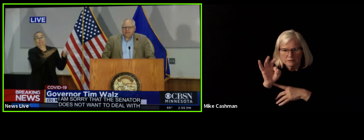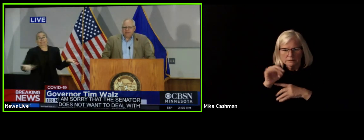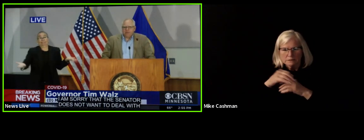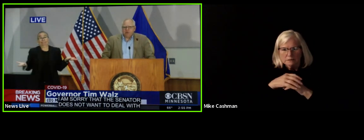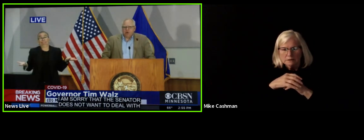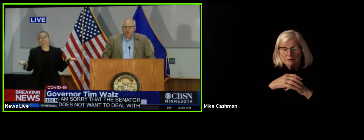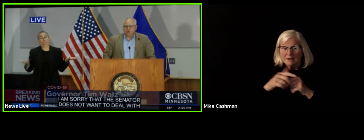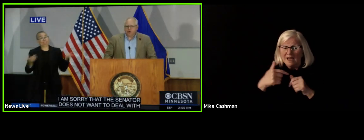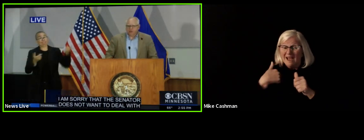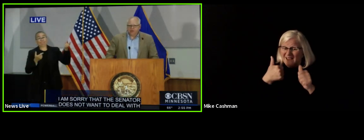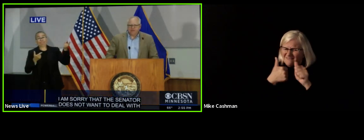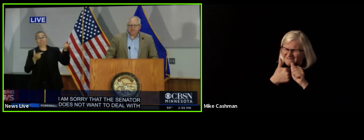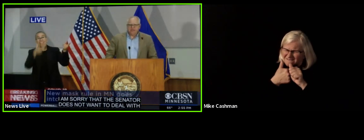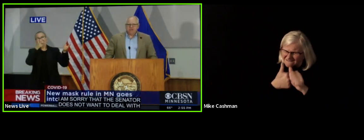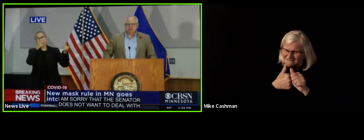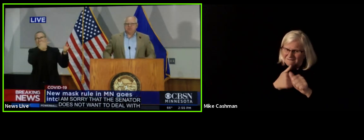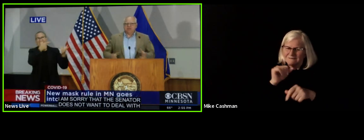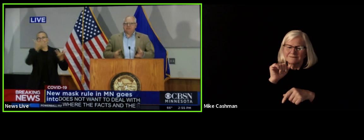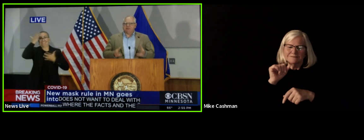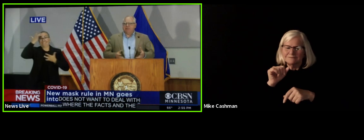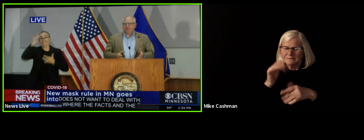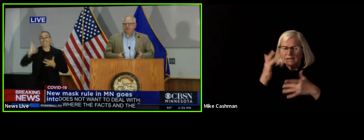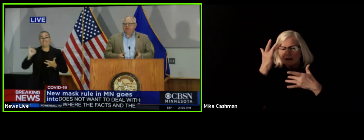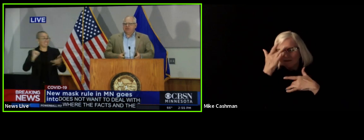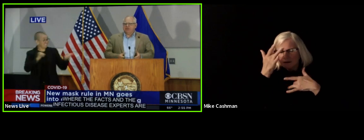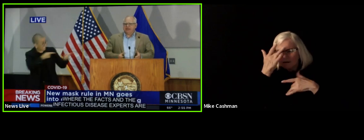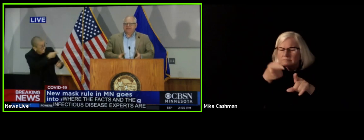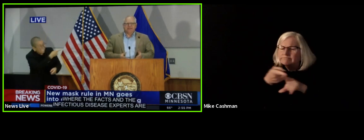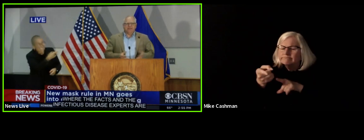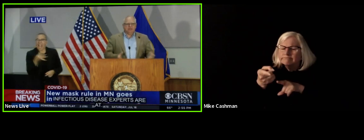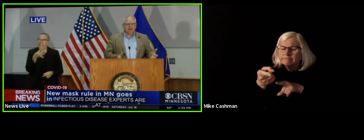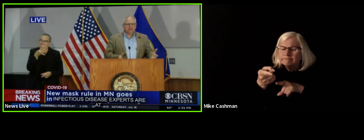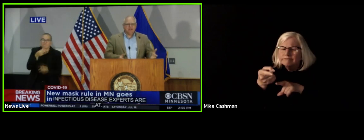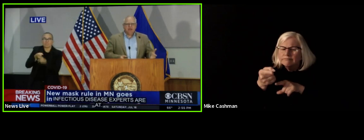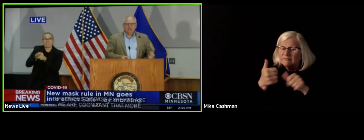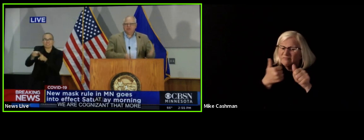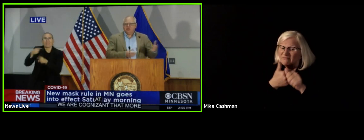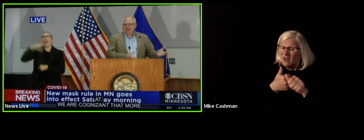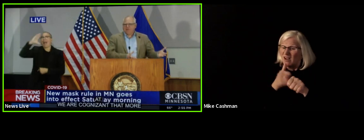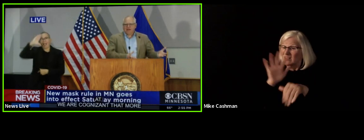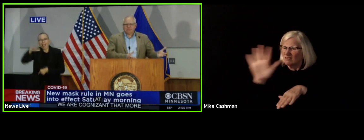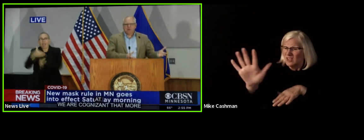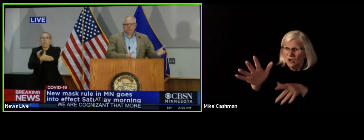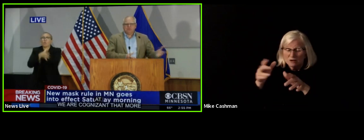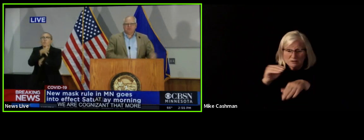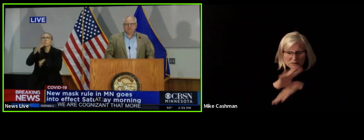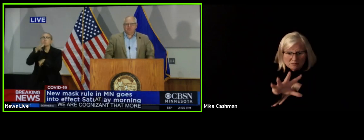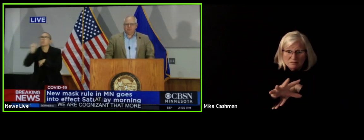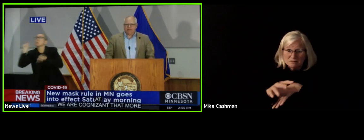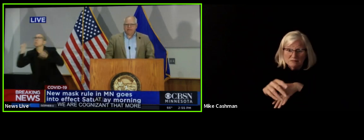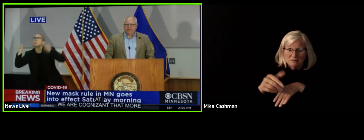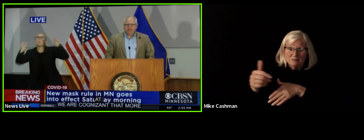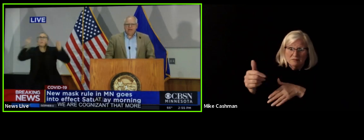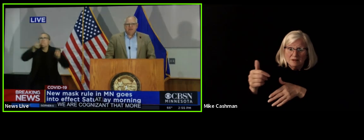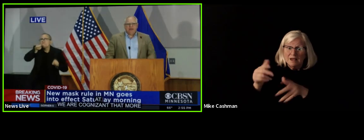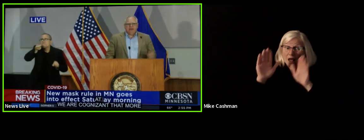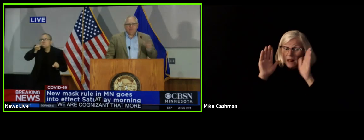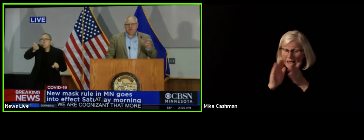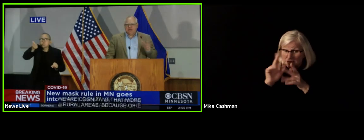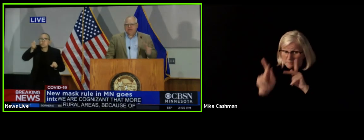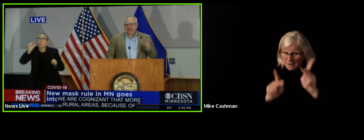cognizant that more rural areas, just because of population density is less, that you have less, but as we've said from the beginning,